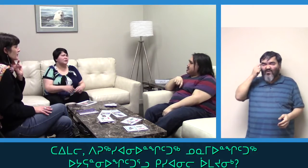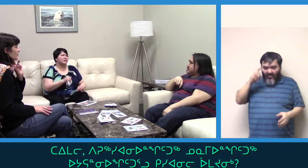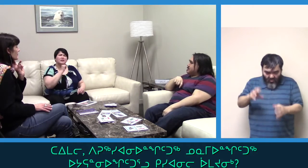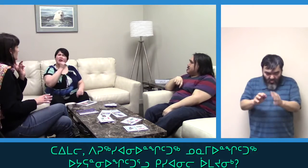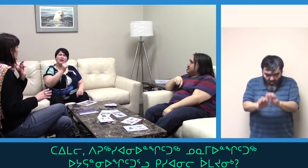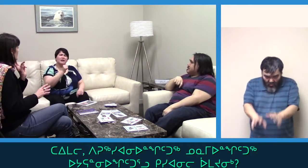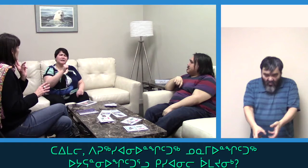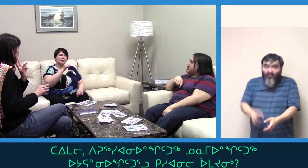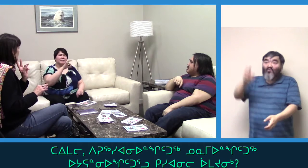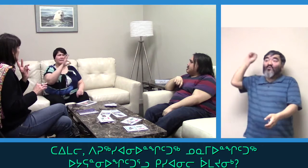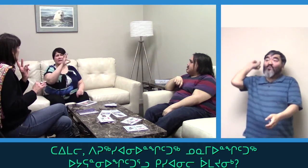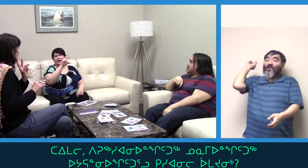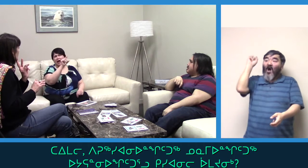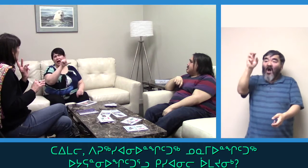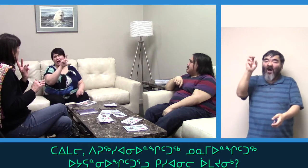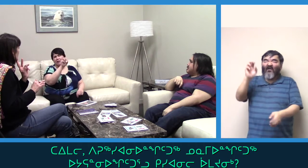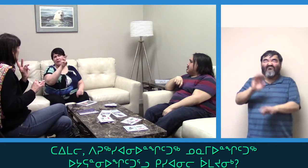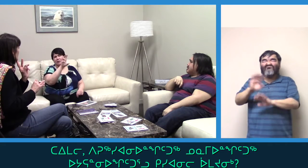So not